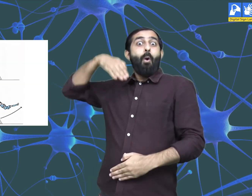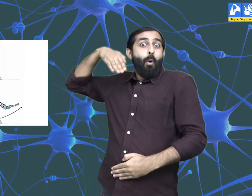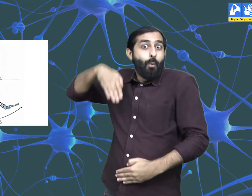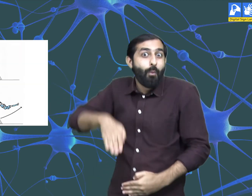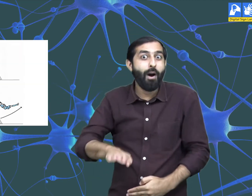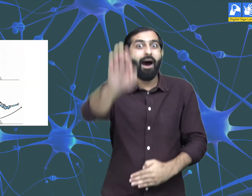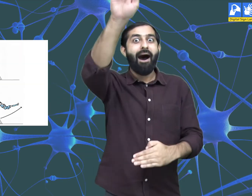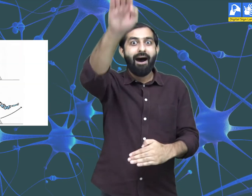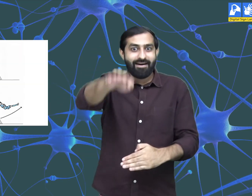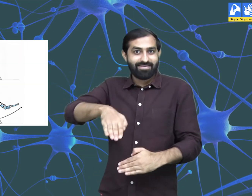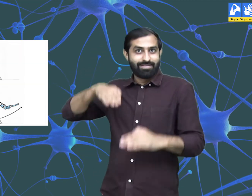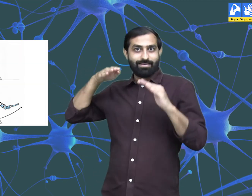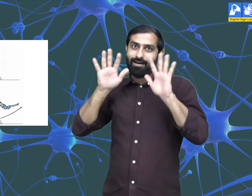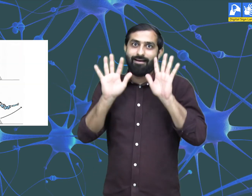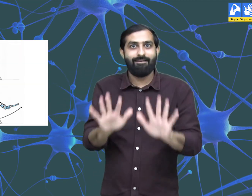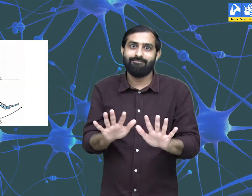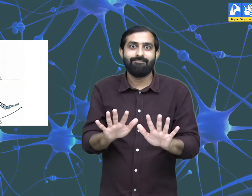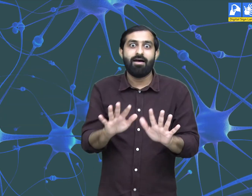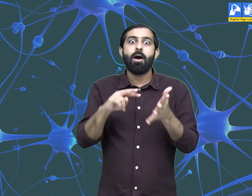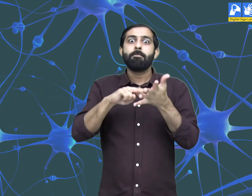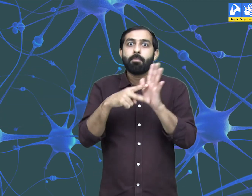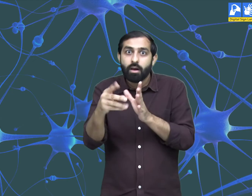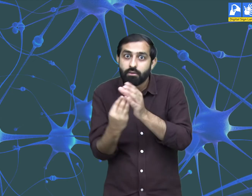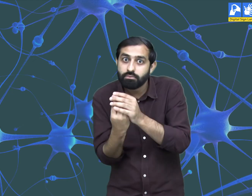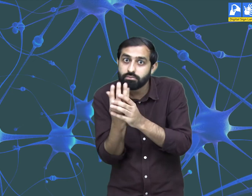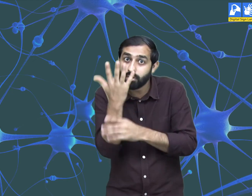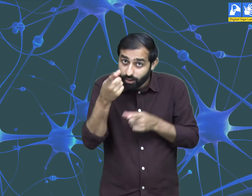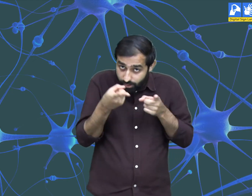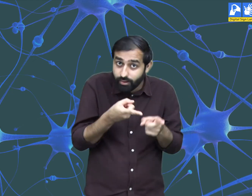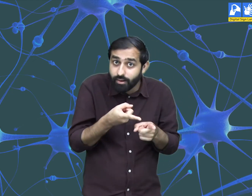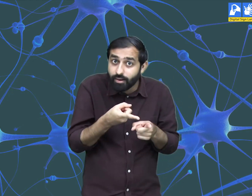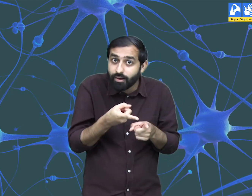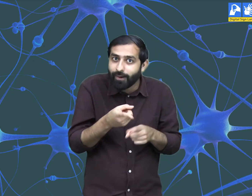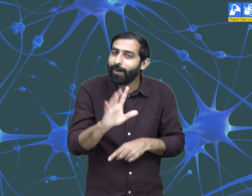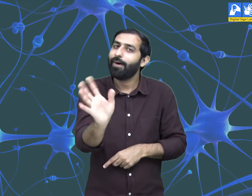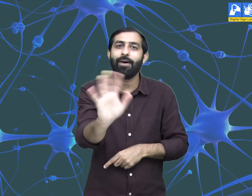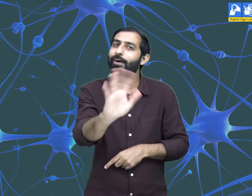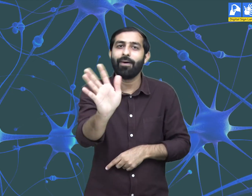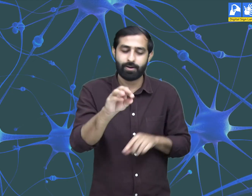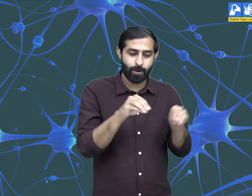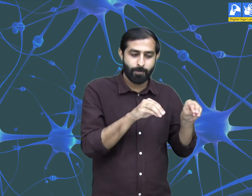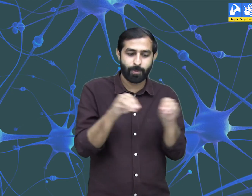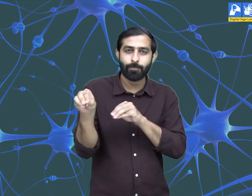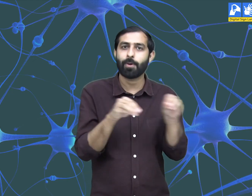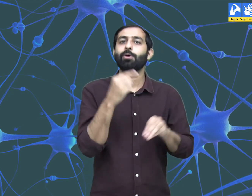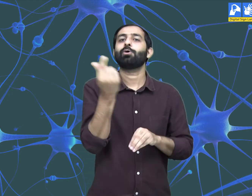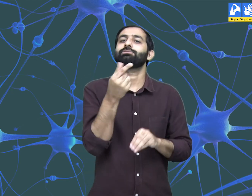is not related to growth. These are